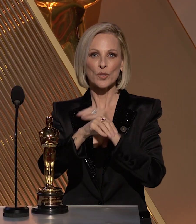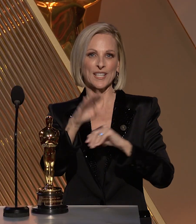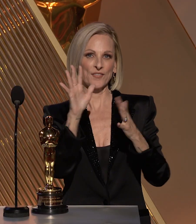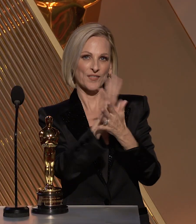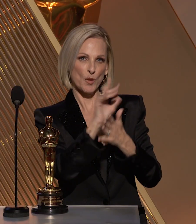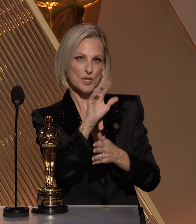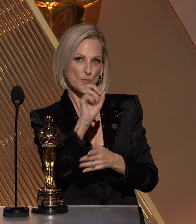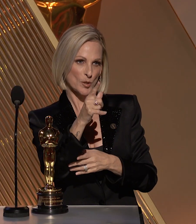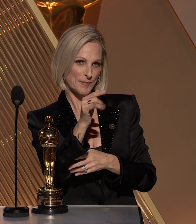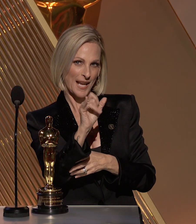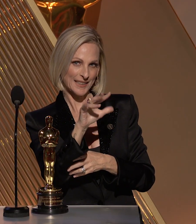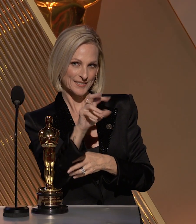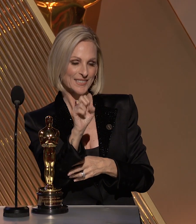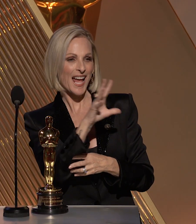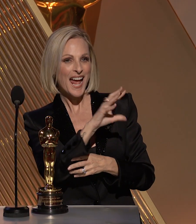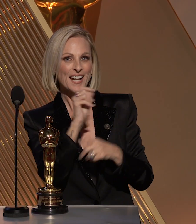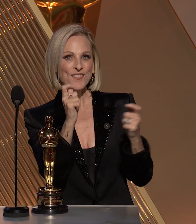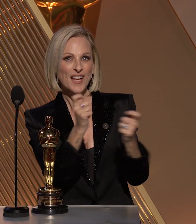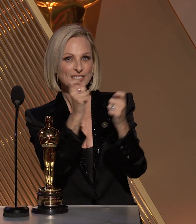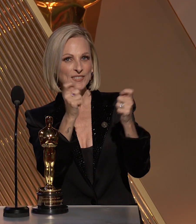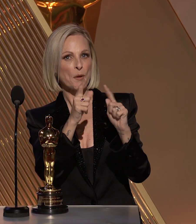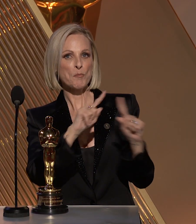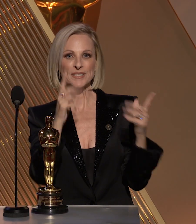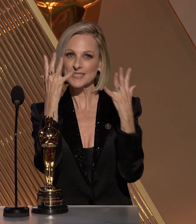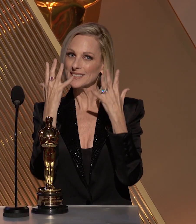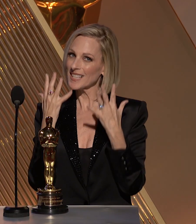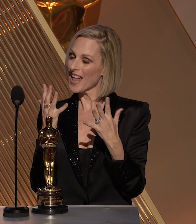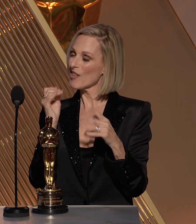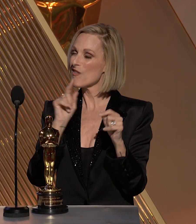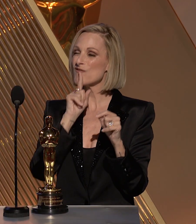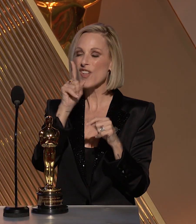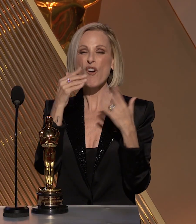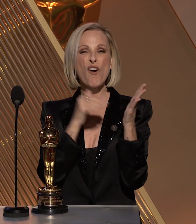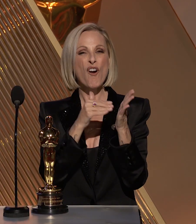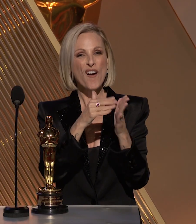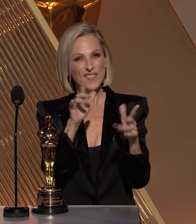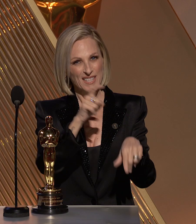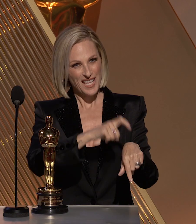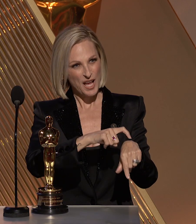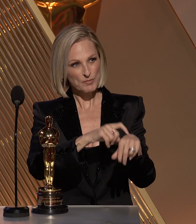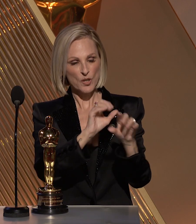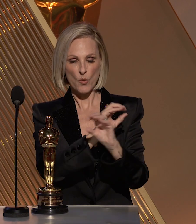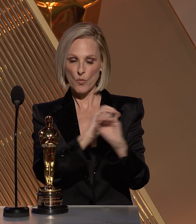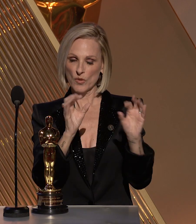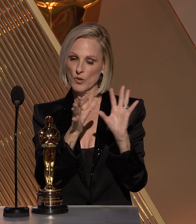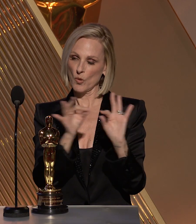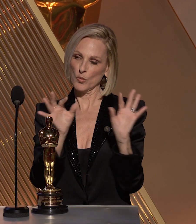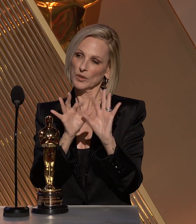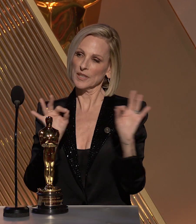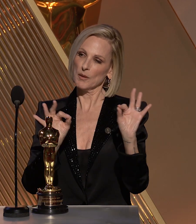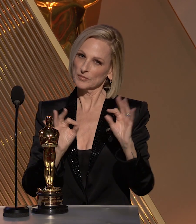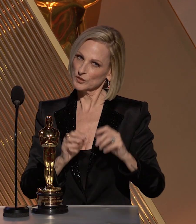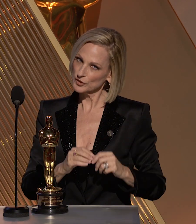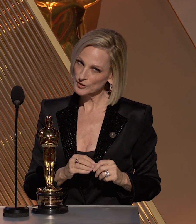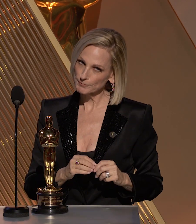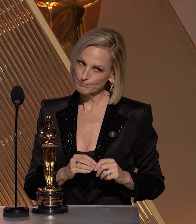film retrospectives and festivals. Sadly, and oftentimes, they are exhibited without